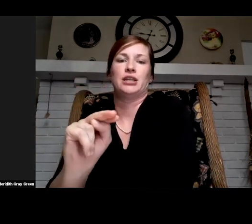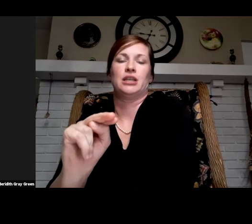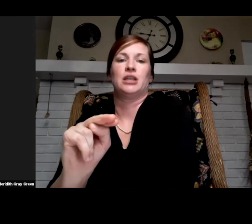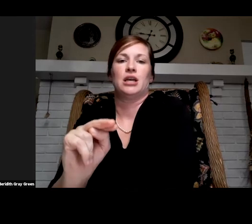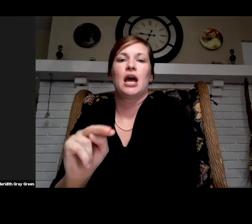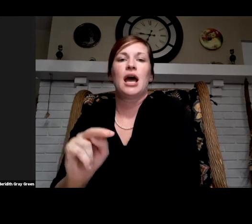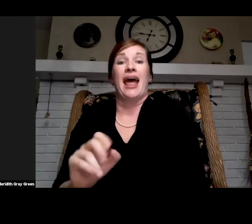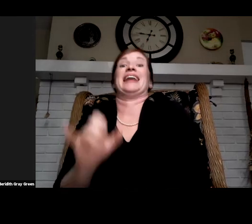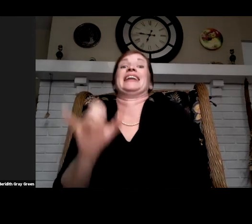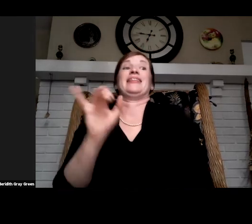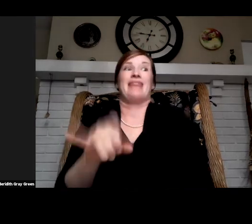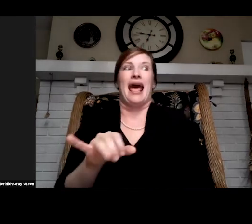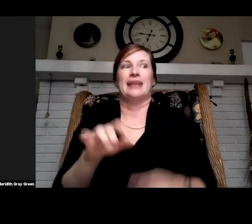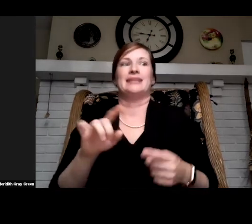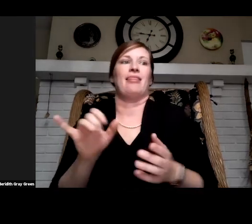gentrification.